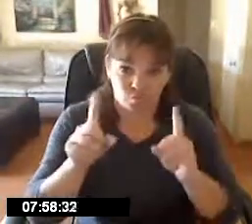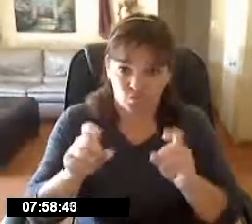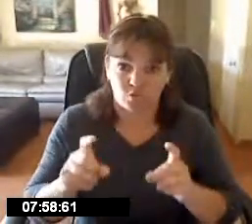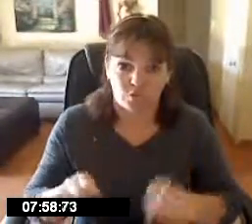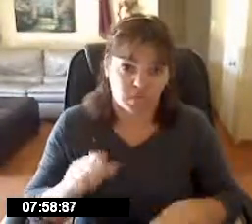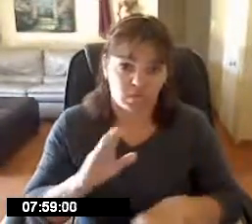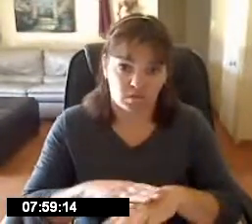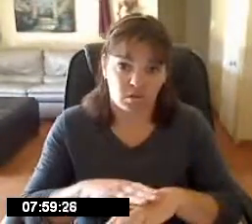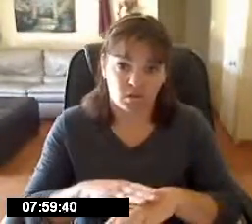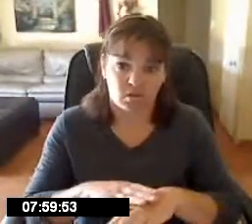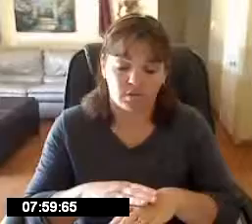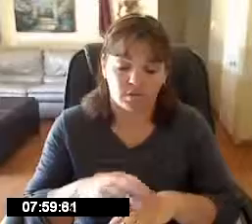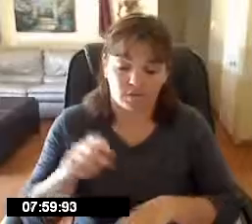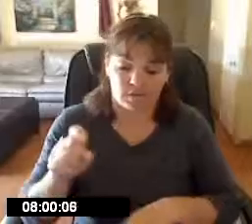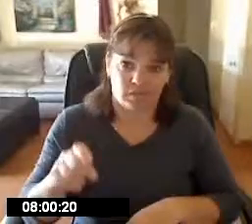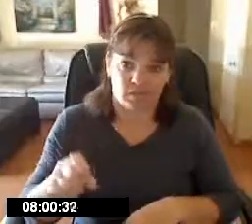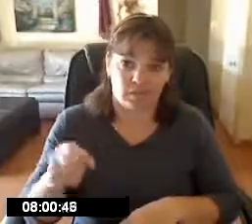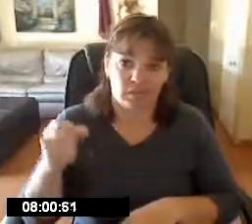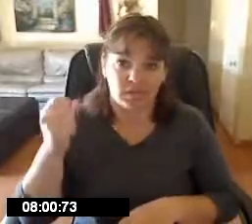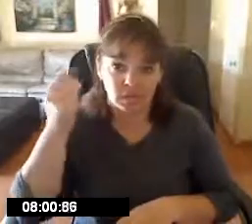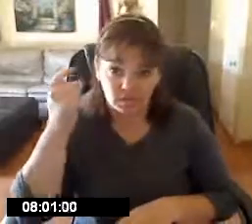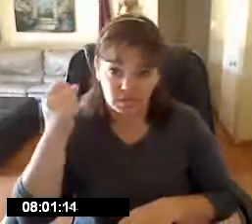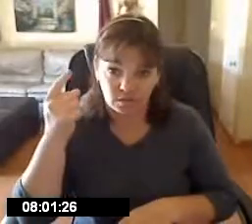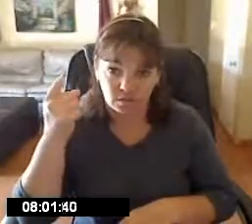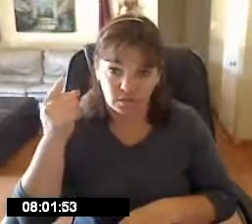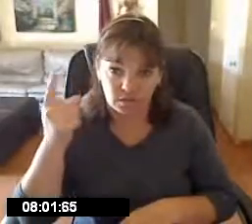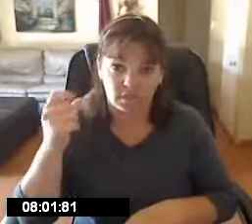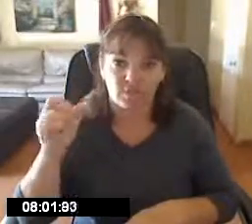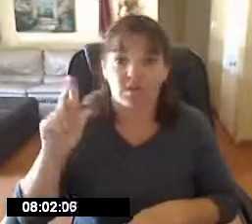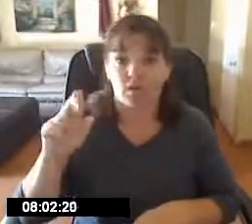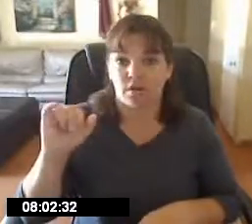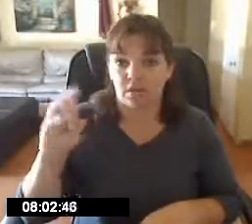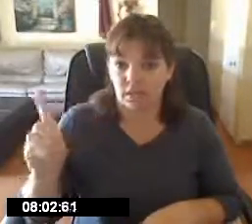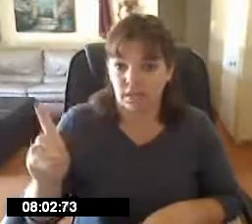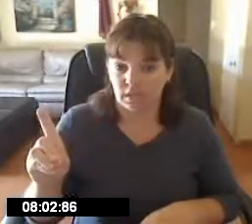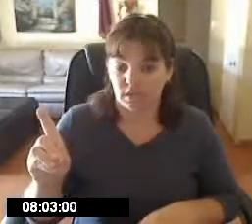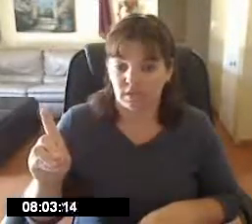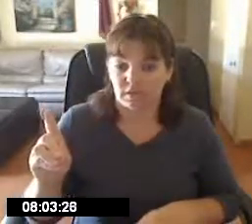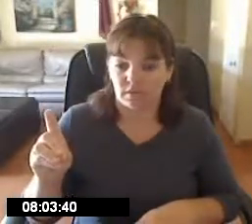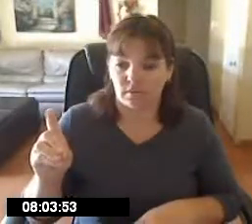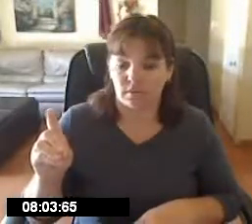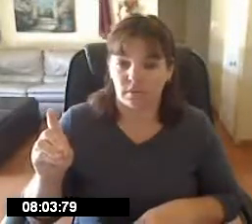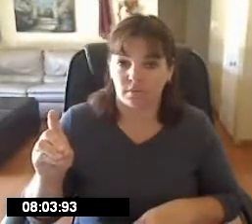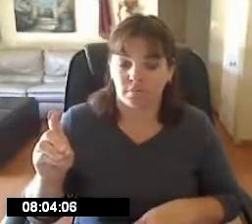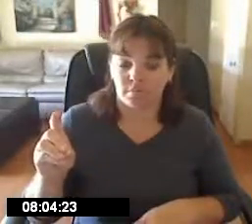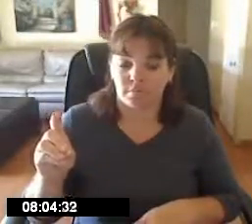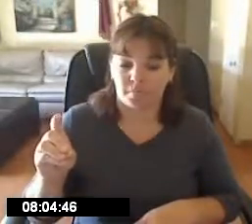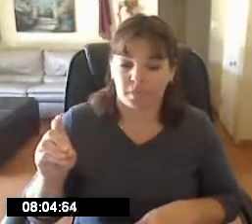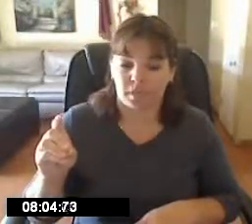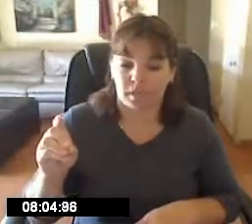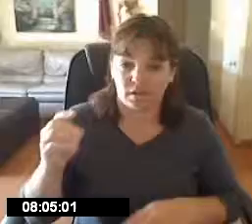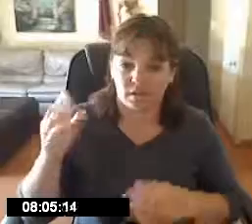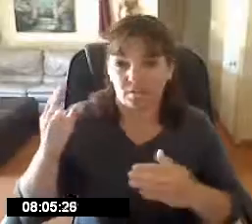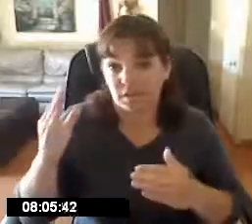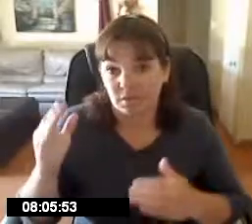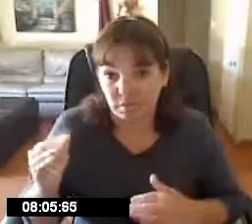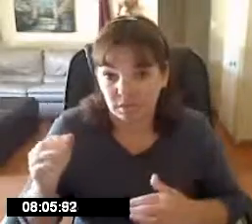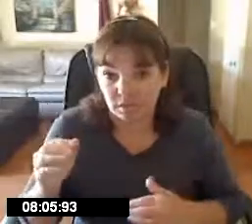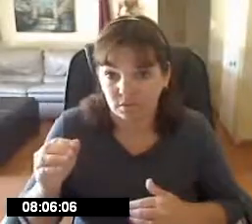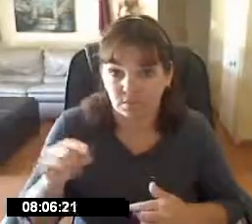understand what RID expects of you as an interpreter in maintaining competence in the field of interpreting. All